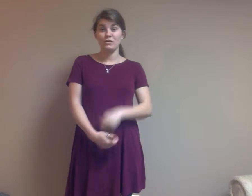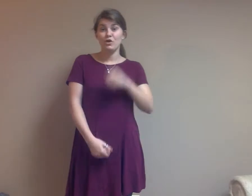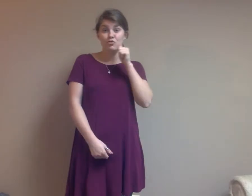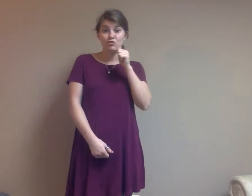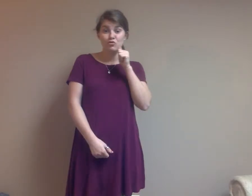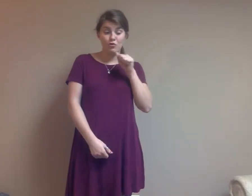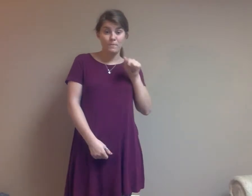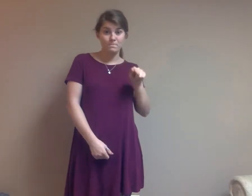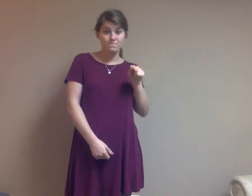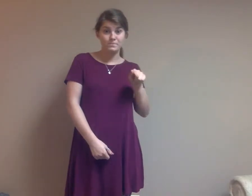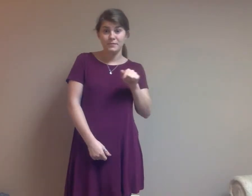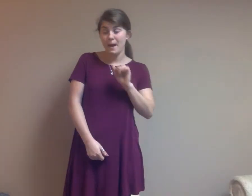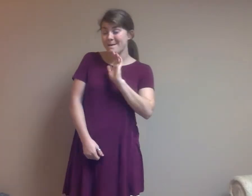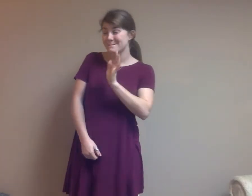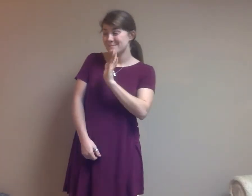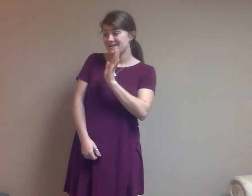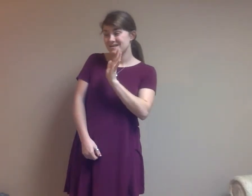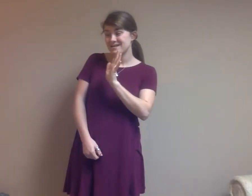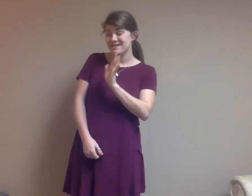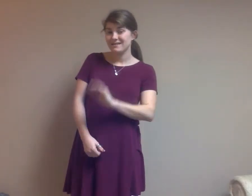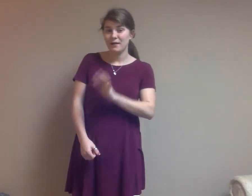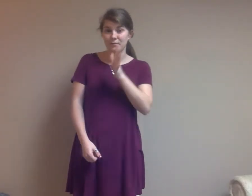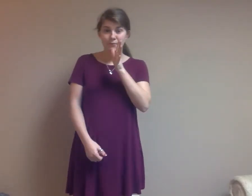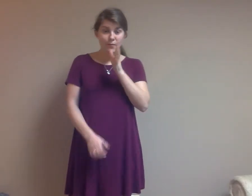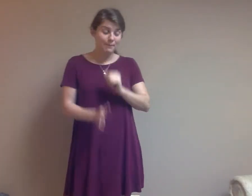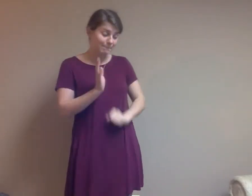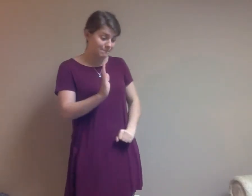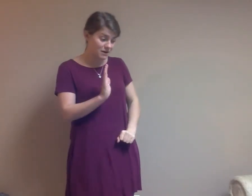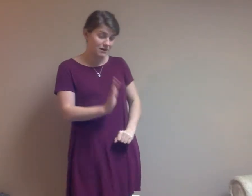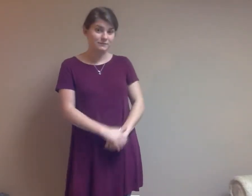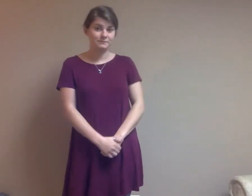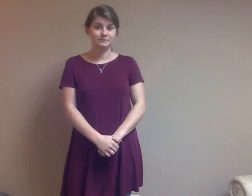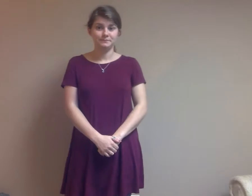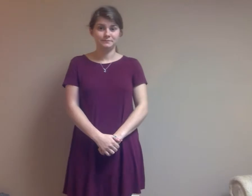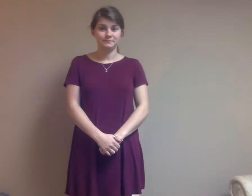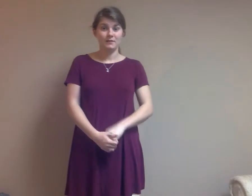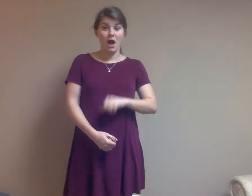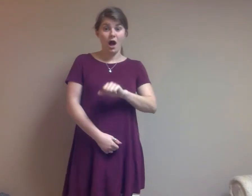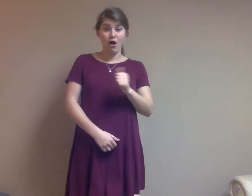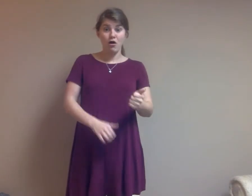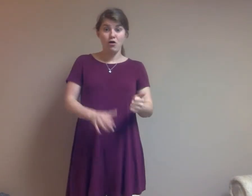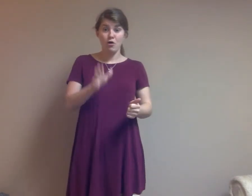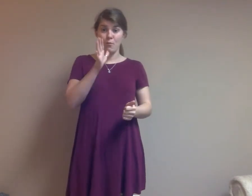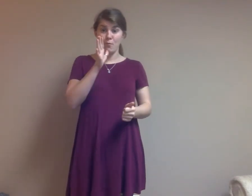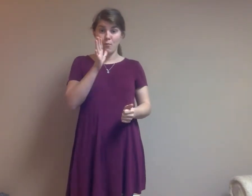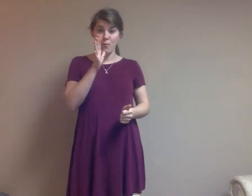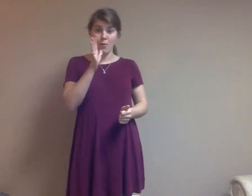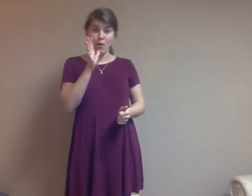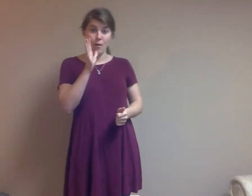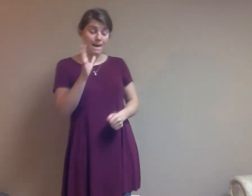Yeah, bye, darling. Bye. Go with your friends. Have fun. No, take care. Have a great time. Yes, yeah, I've got a